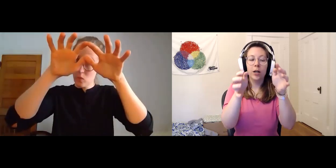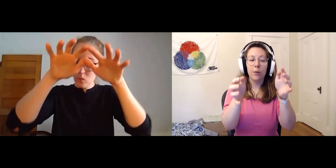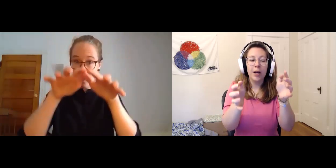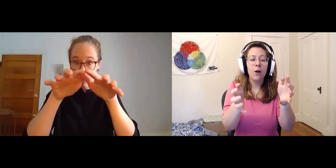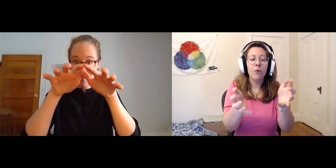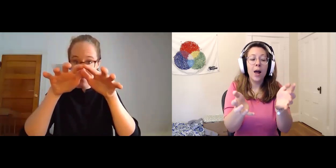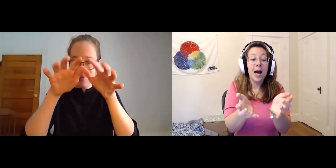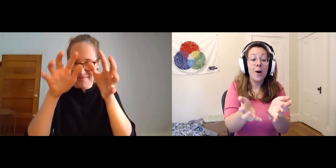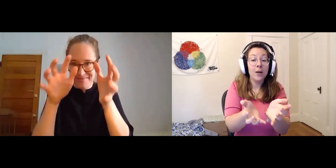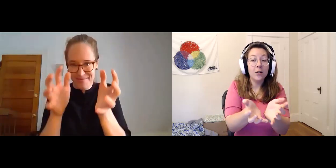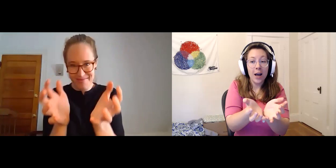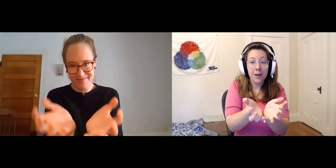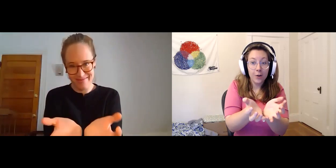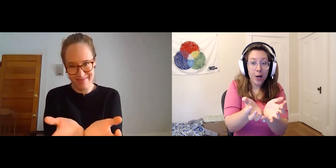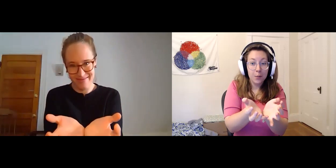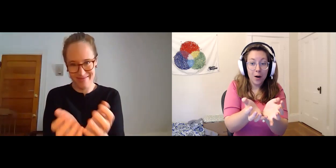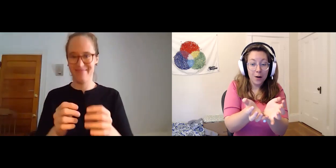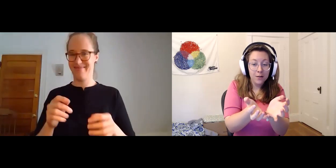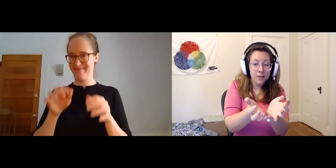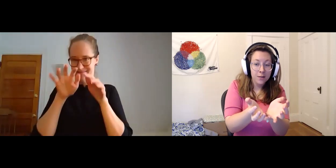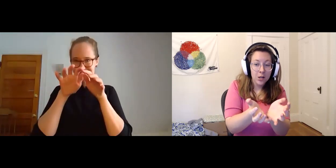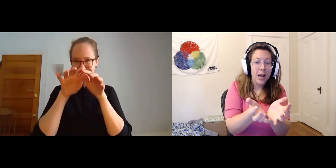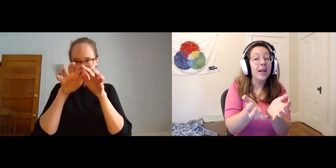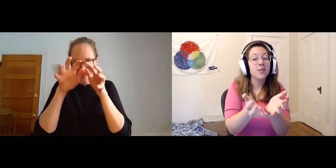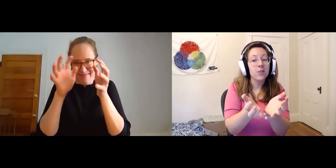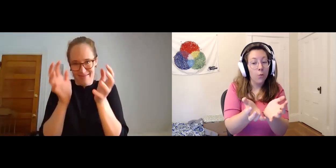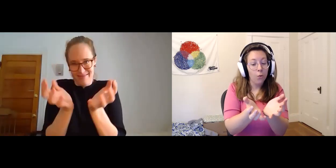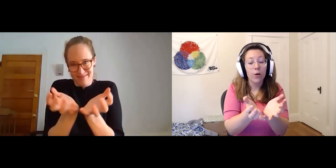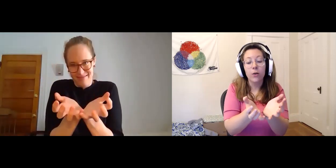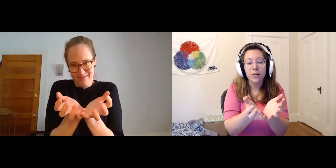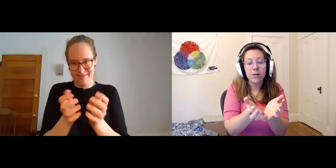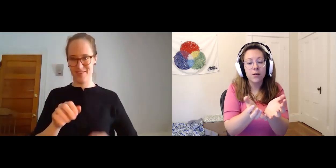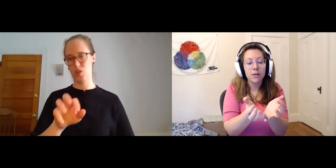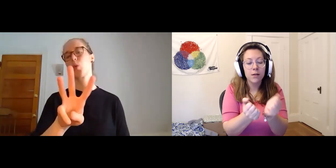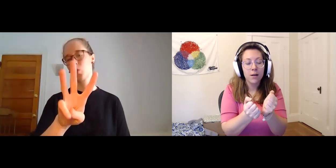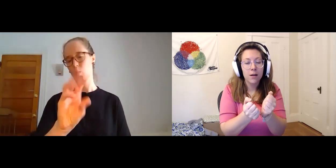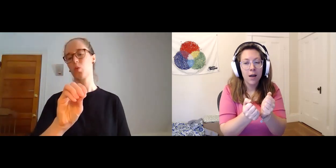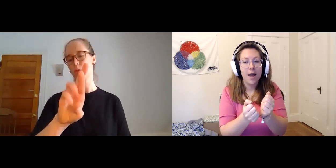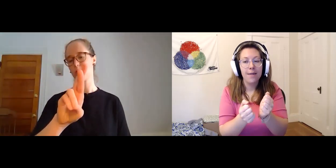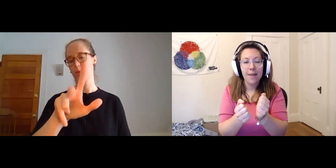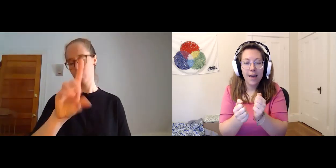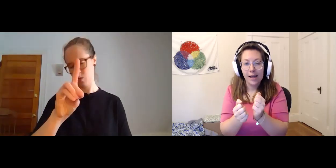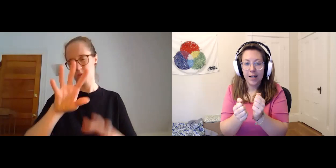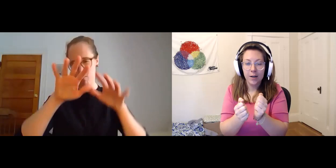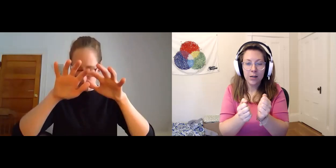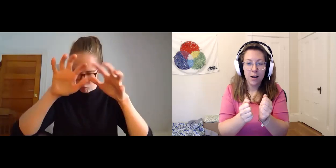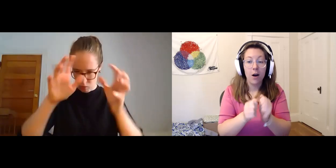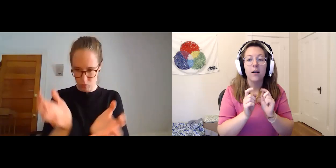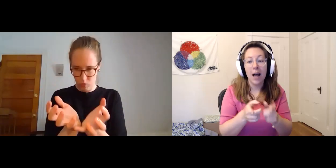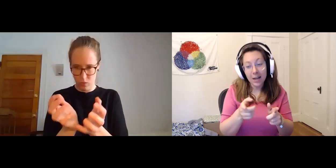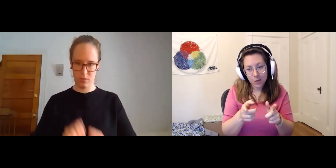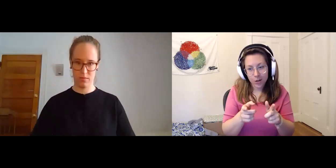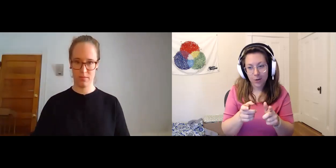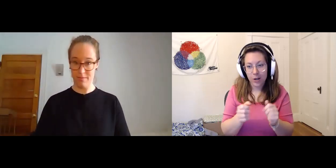we work our way around and try and create a ball. And that's the world. And then